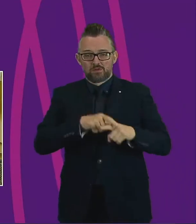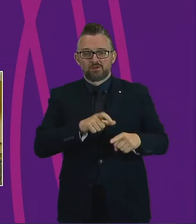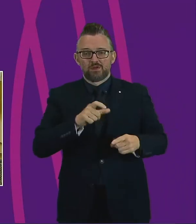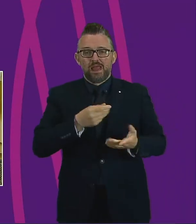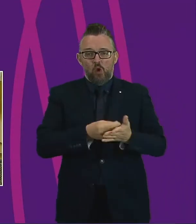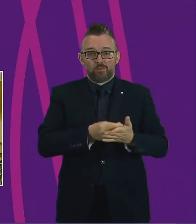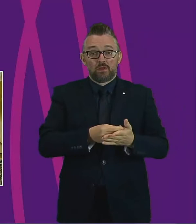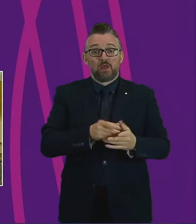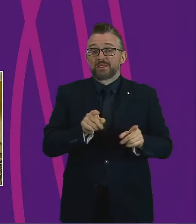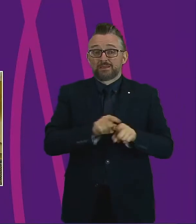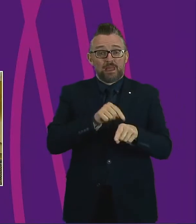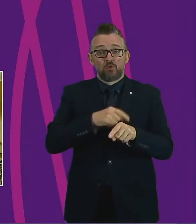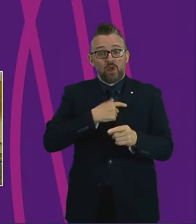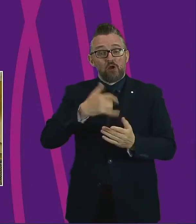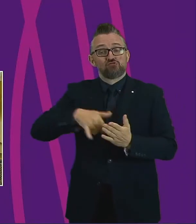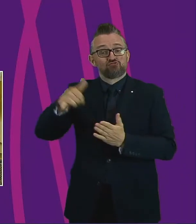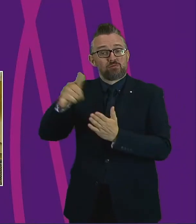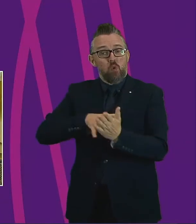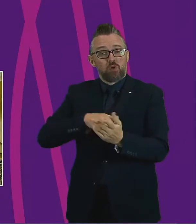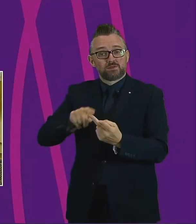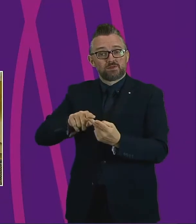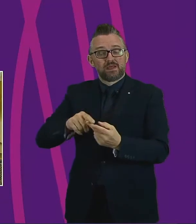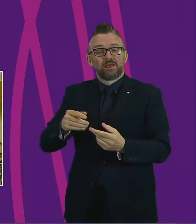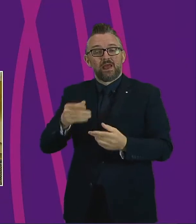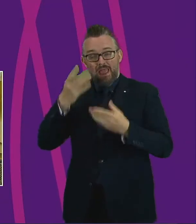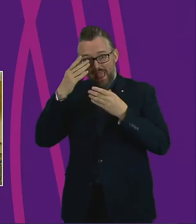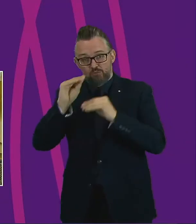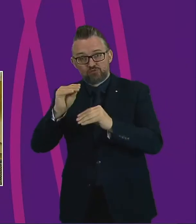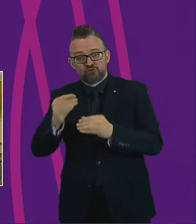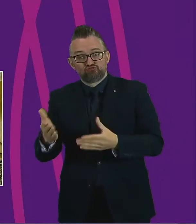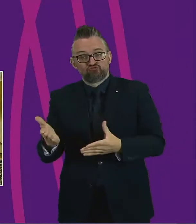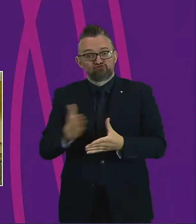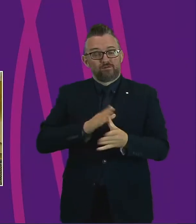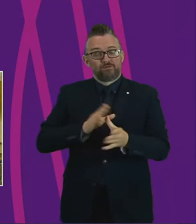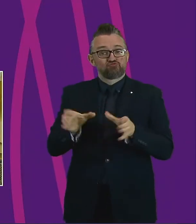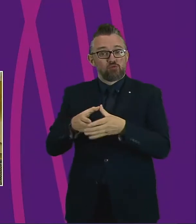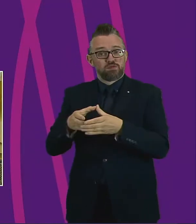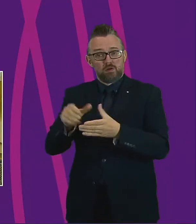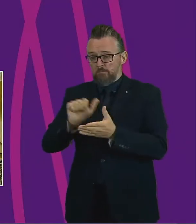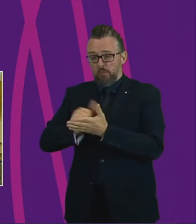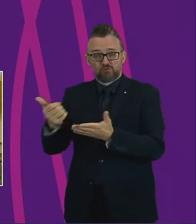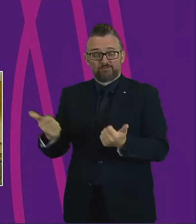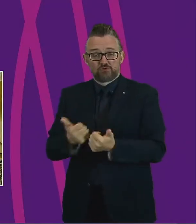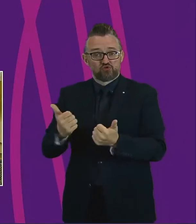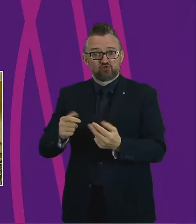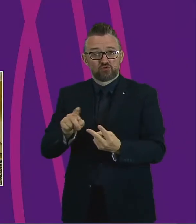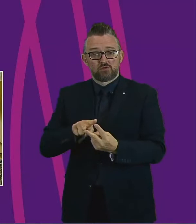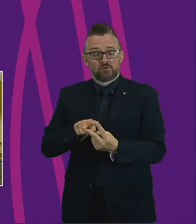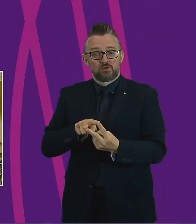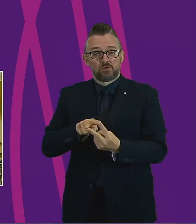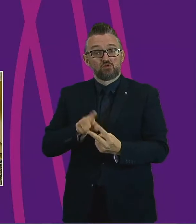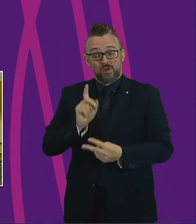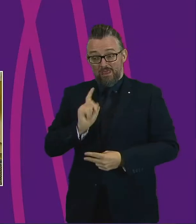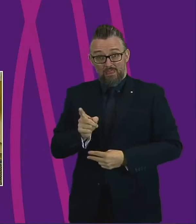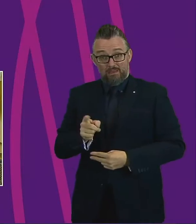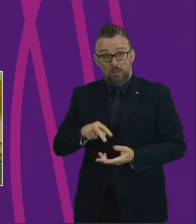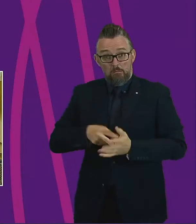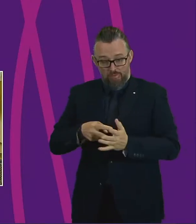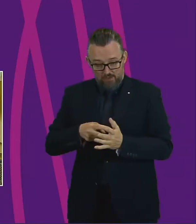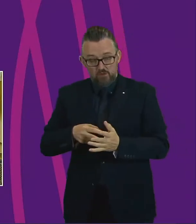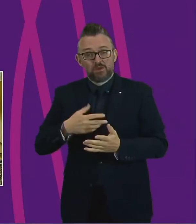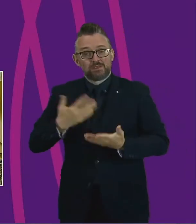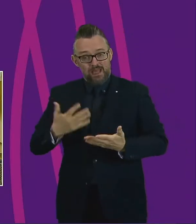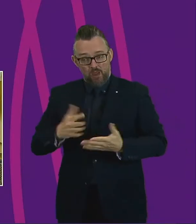also published the report of the Education Recovery Group that looked at that in terms of education. That was a plan that we are now working